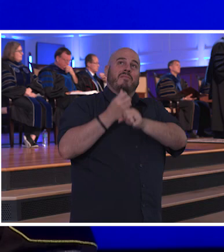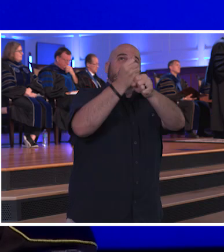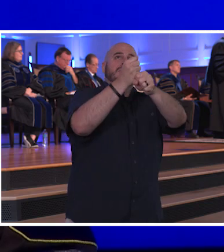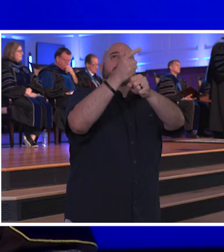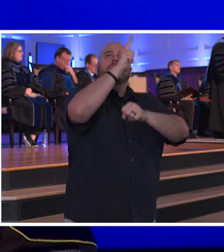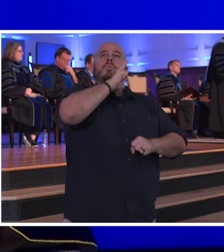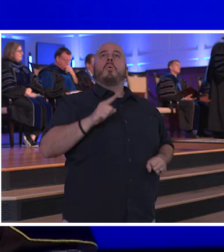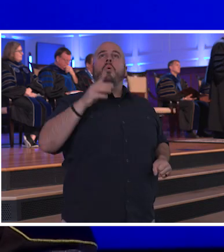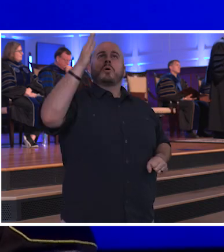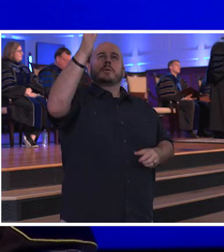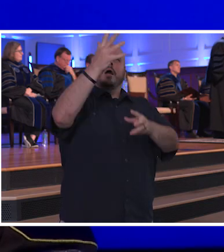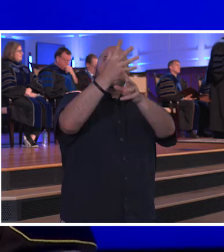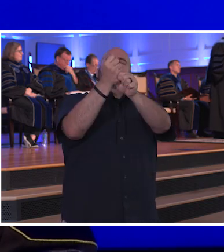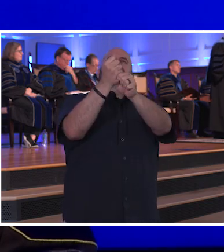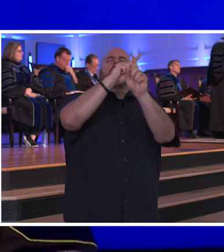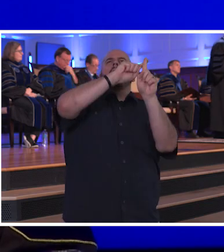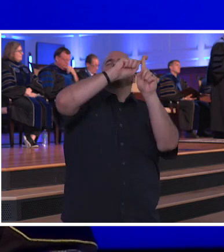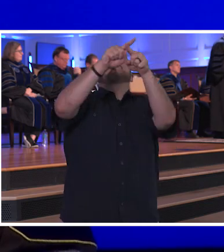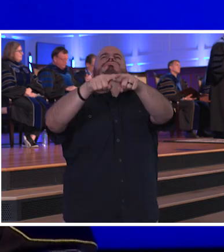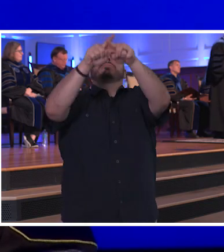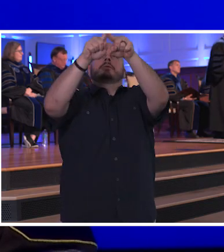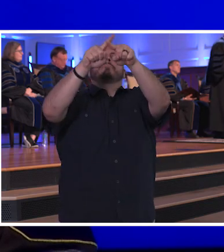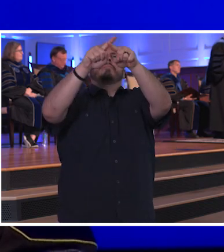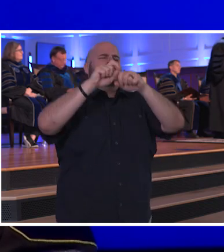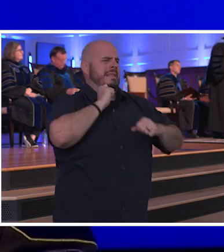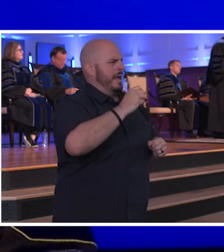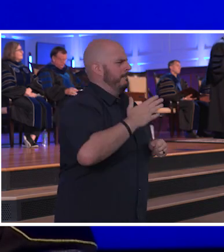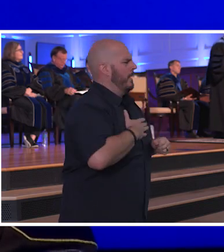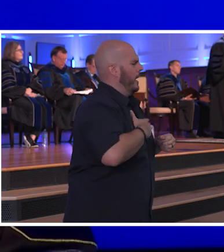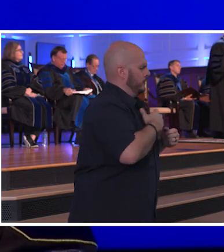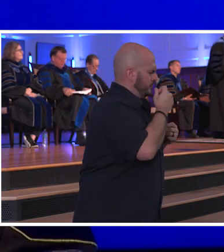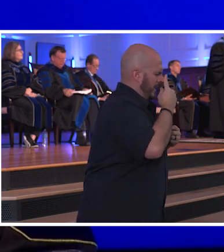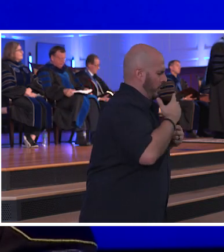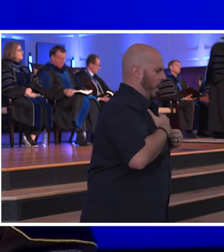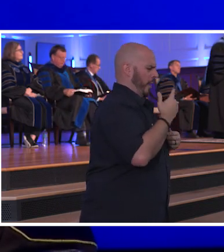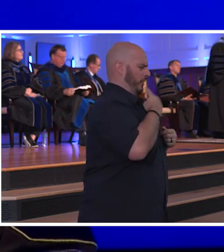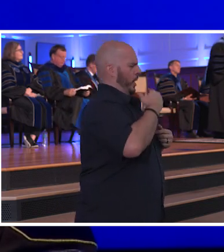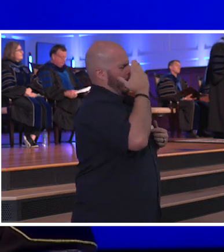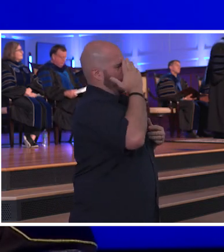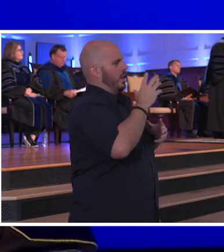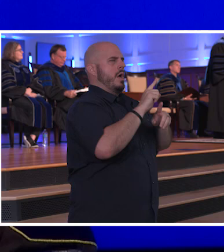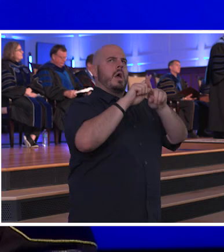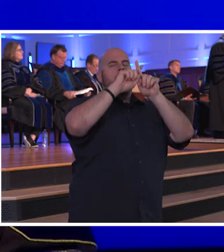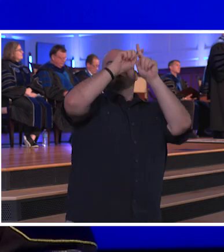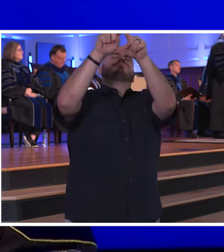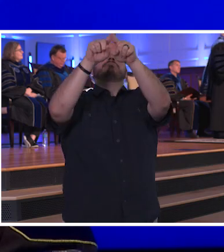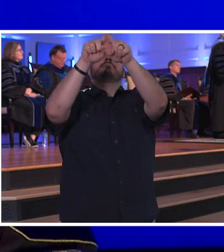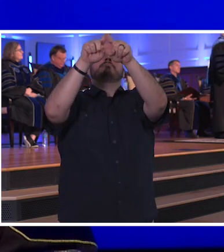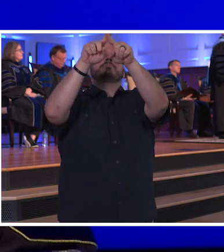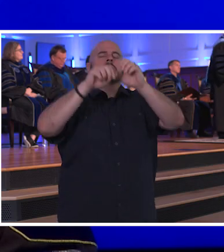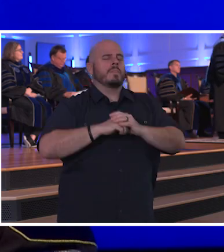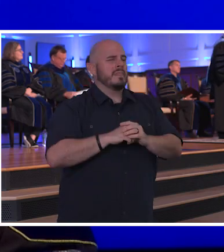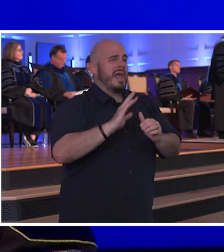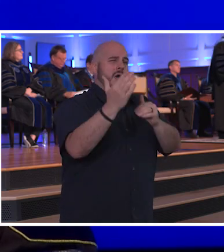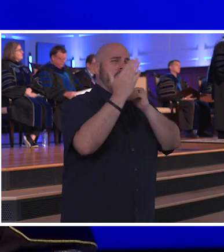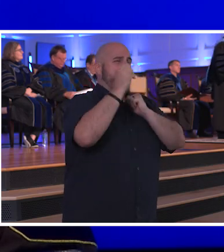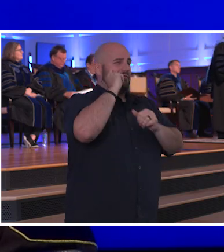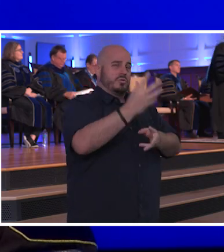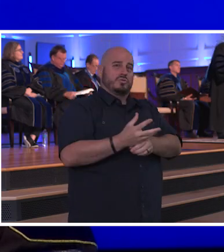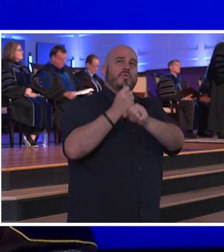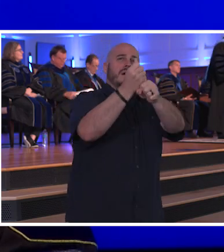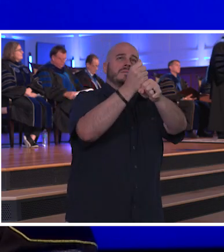any human understanding. Furthermore, the call is for a trust characterized by